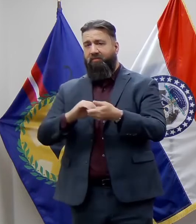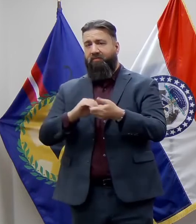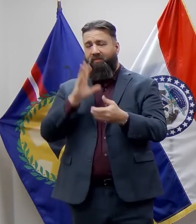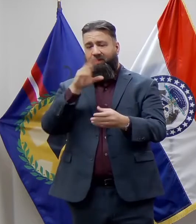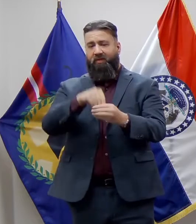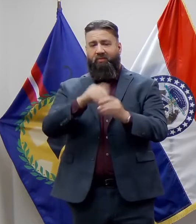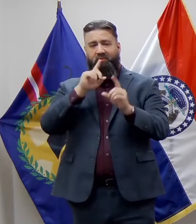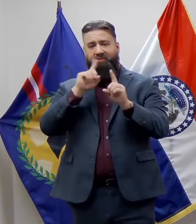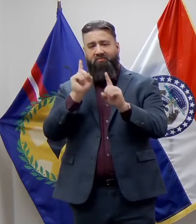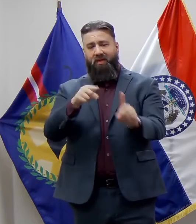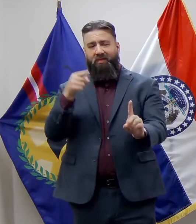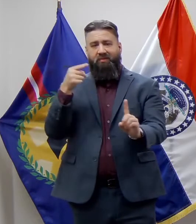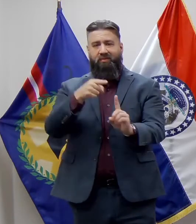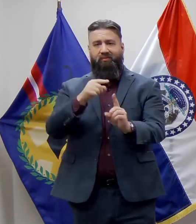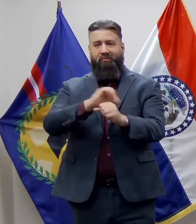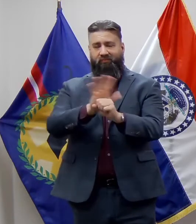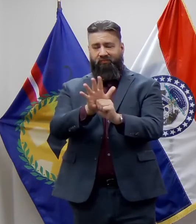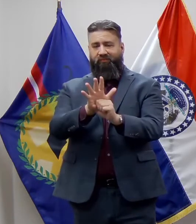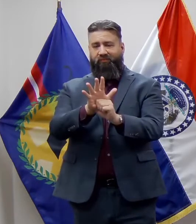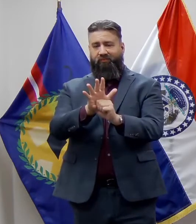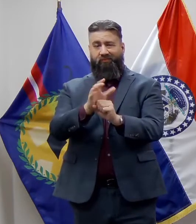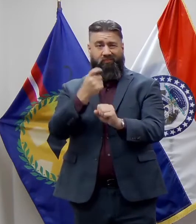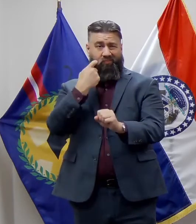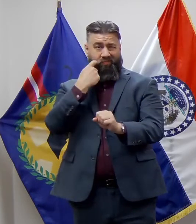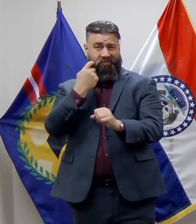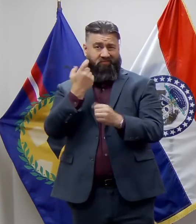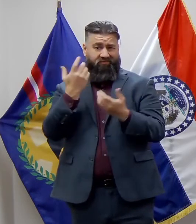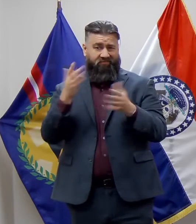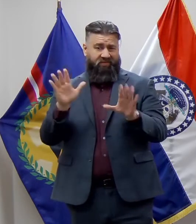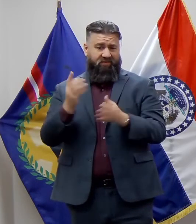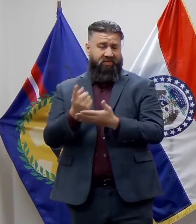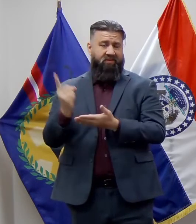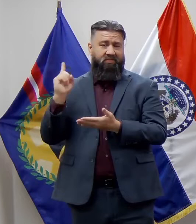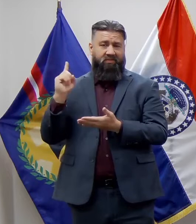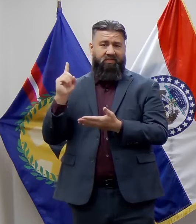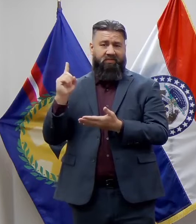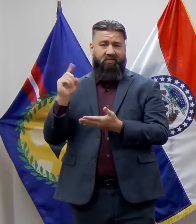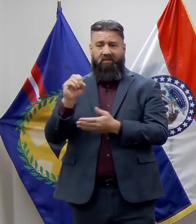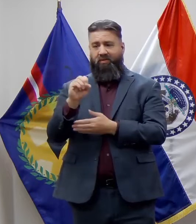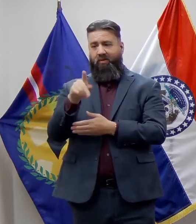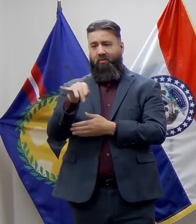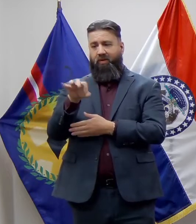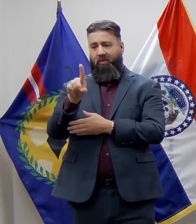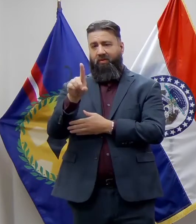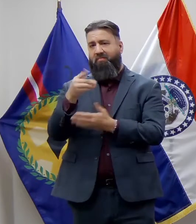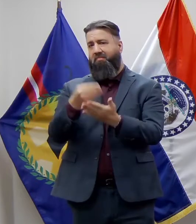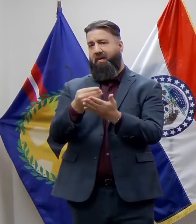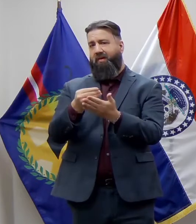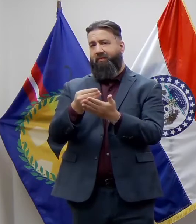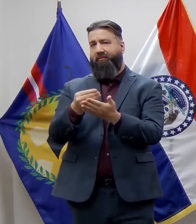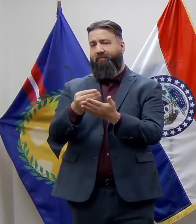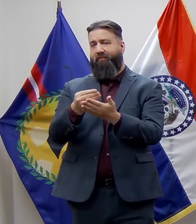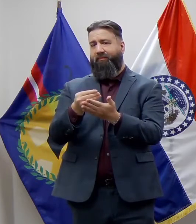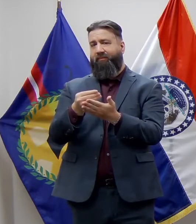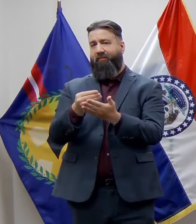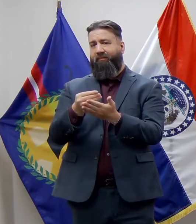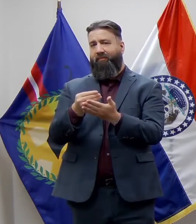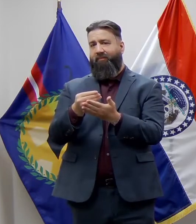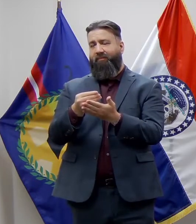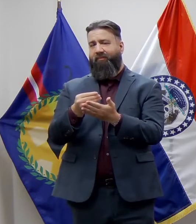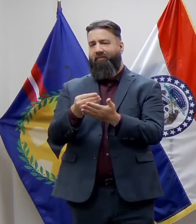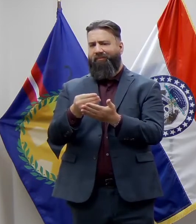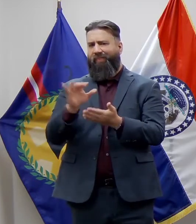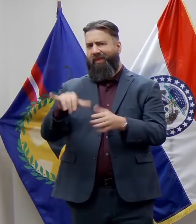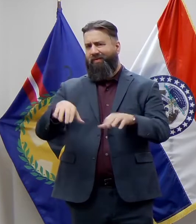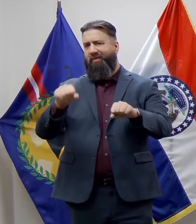to the pandemic. We just finished last week the opioid settlement, which was taking a lot of our